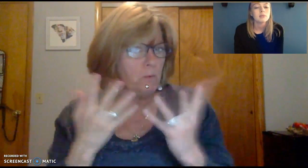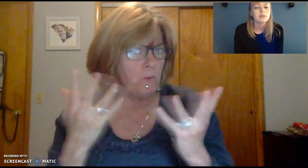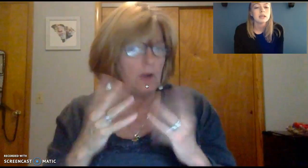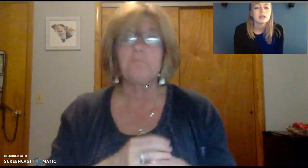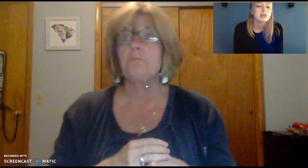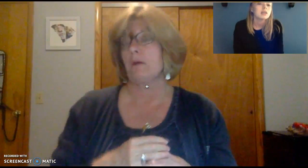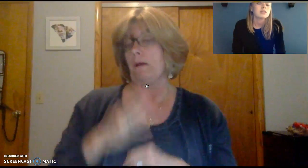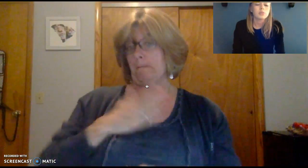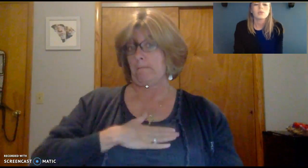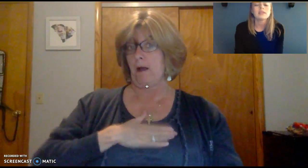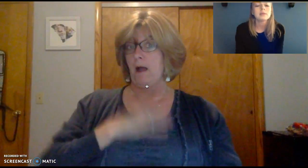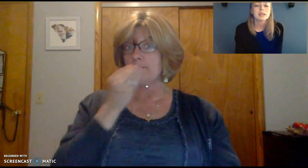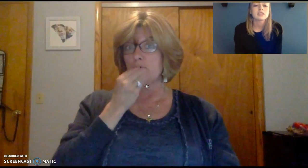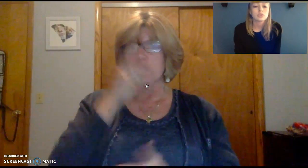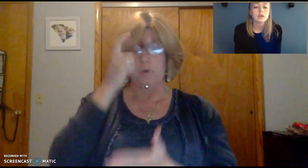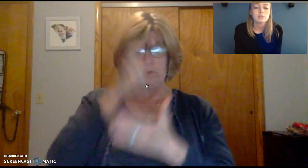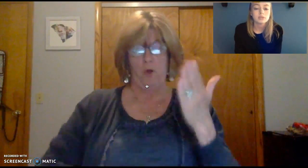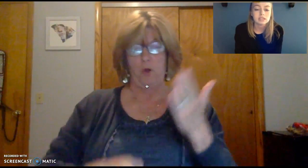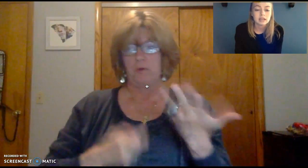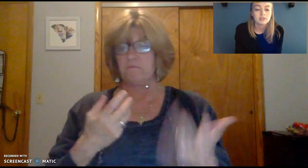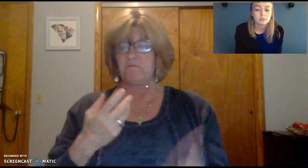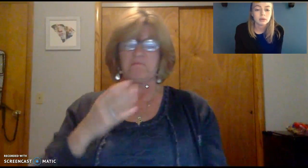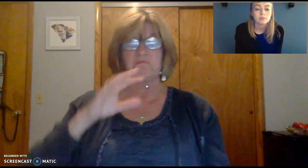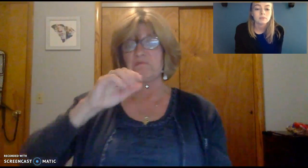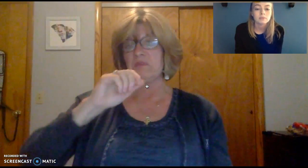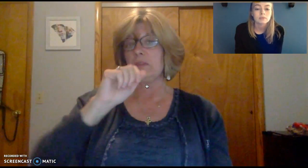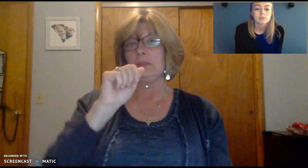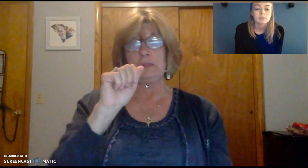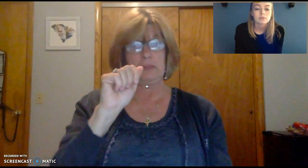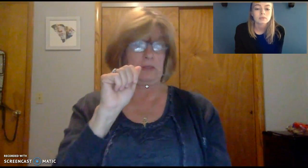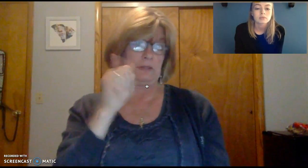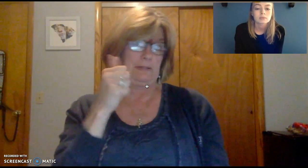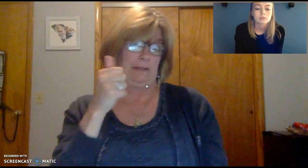Maybe it would be, typically it's 20% of your bill.